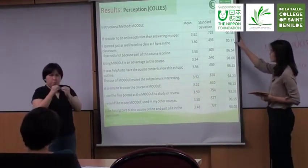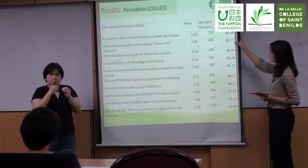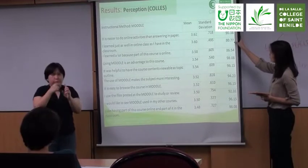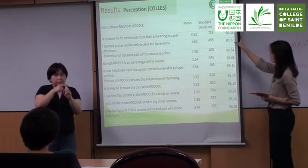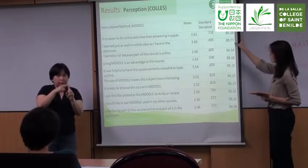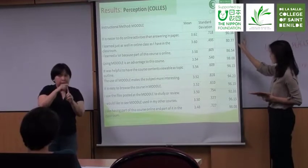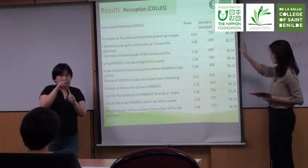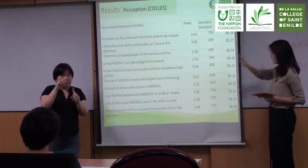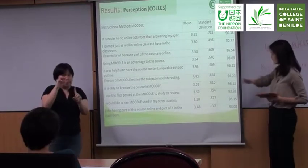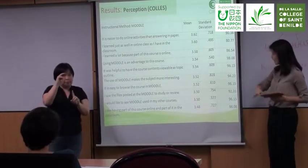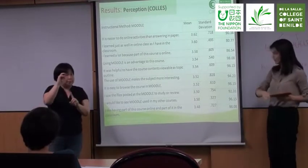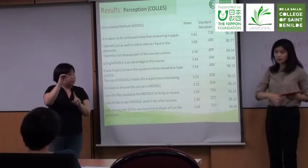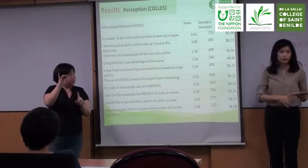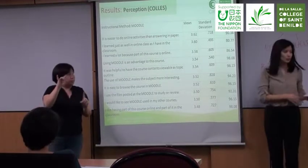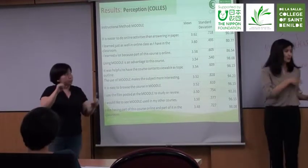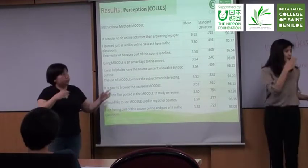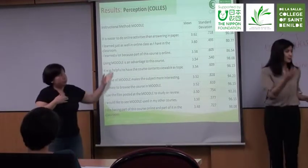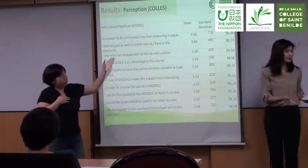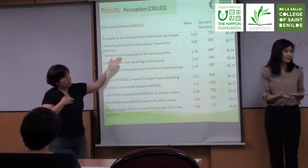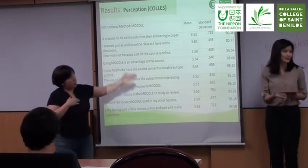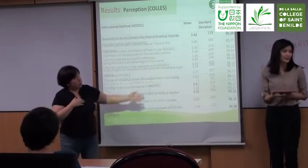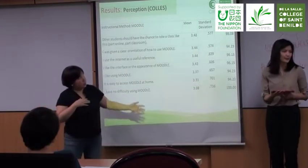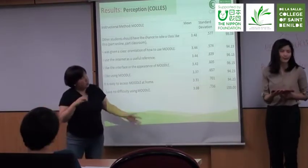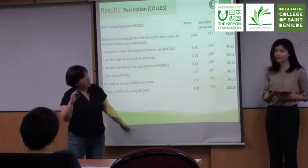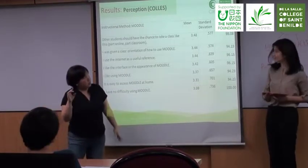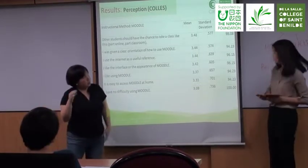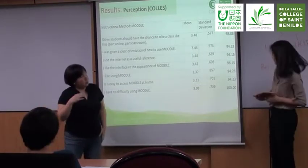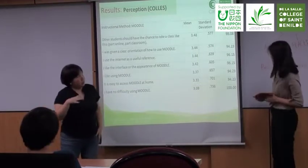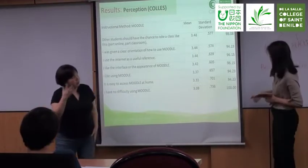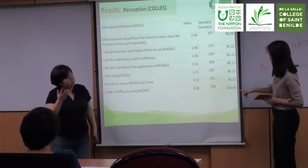from 80.77 to